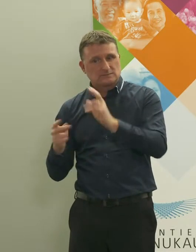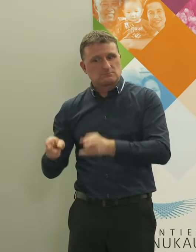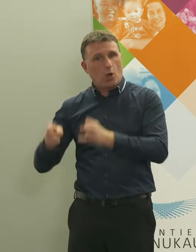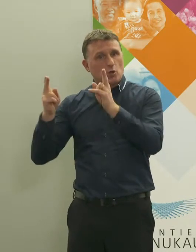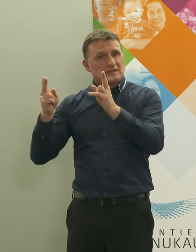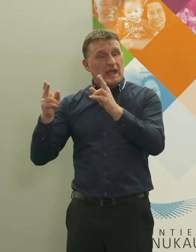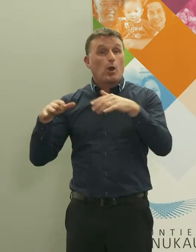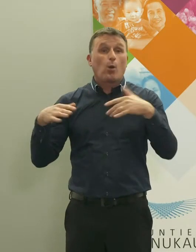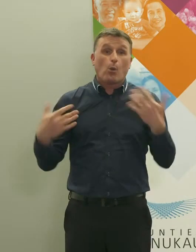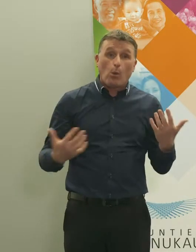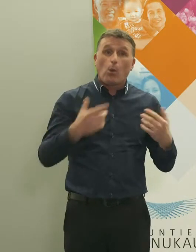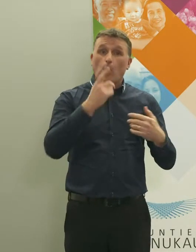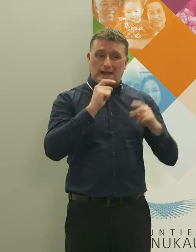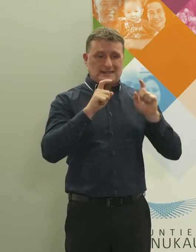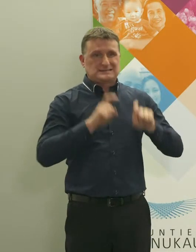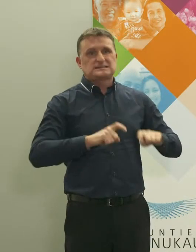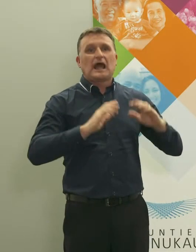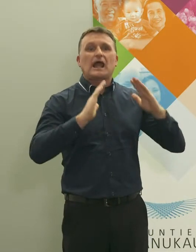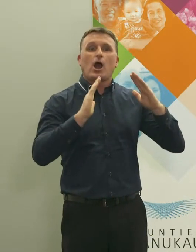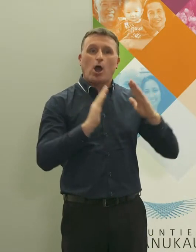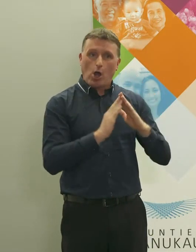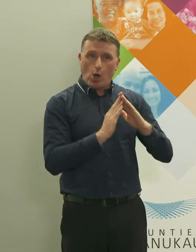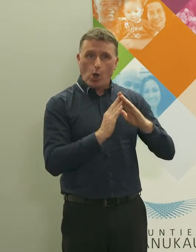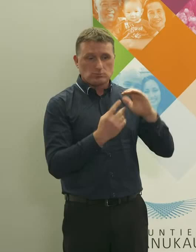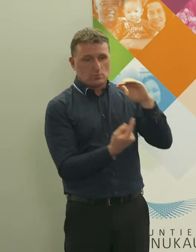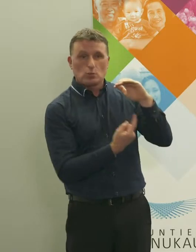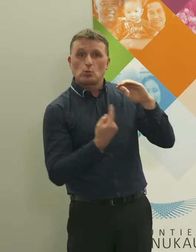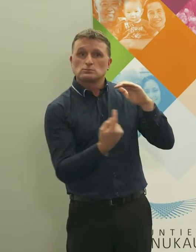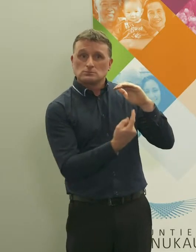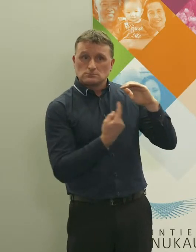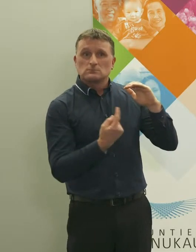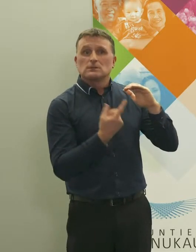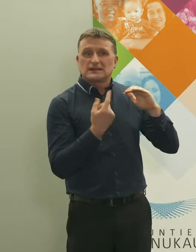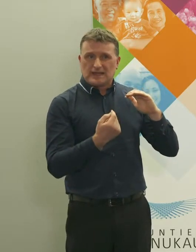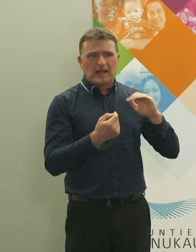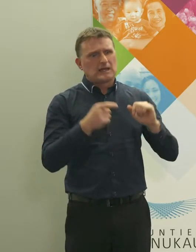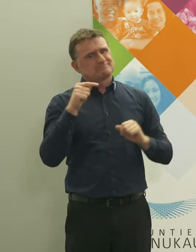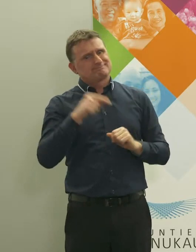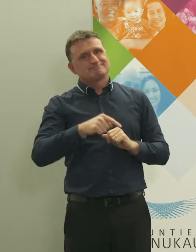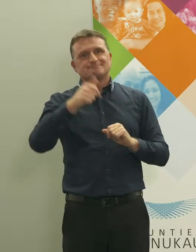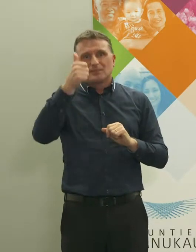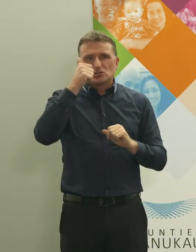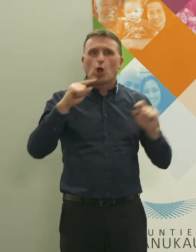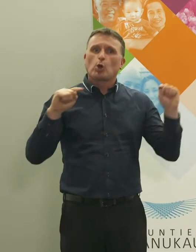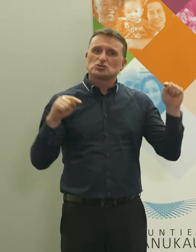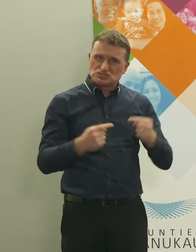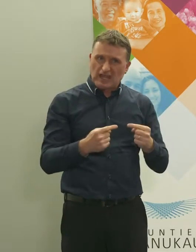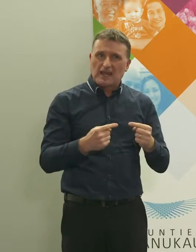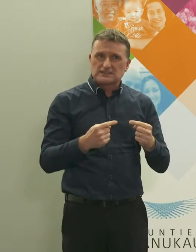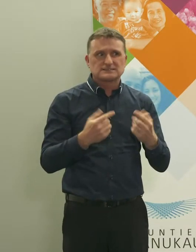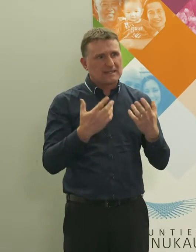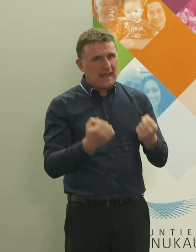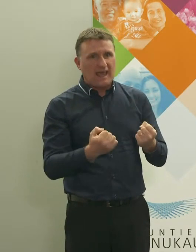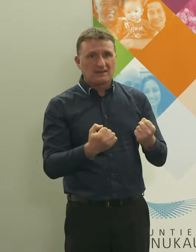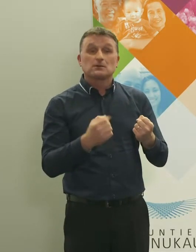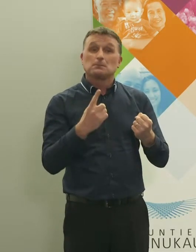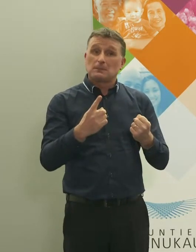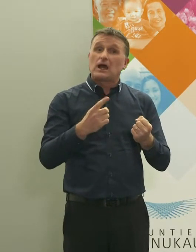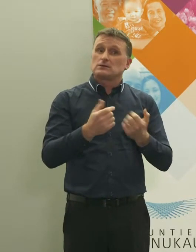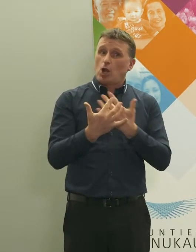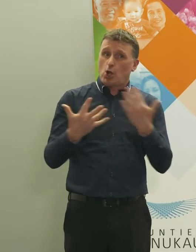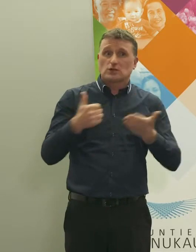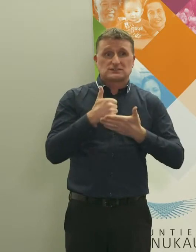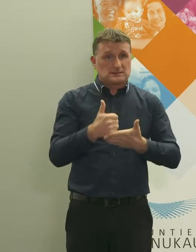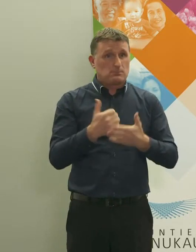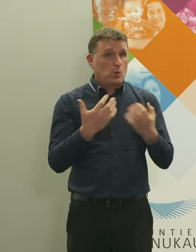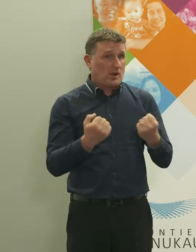we do understand that it can be a challenge for people and there is a lot of support available for them. ARFS